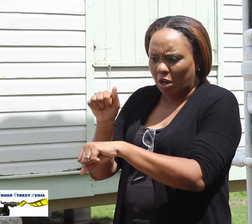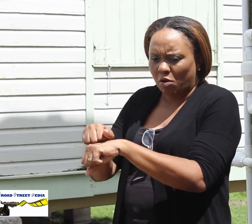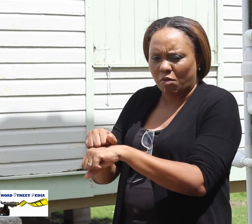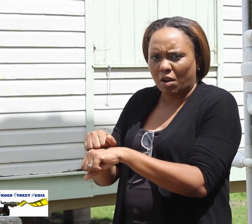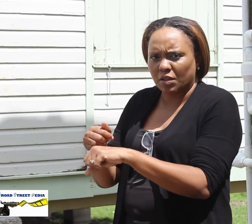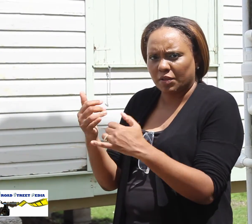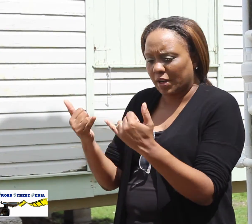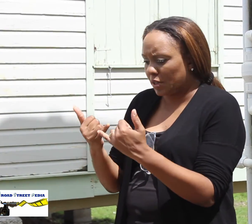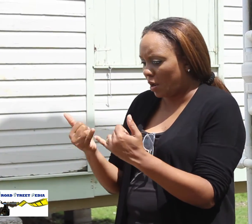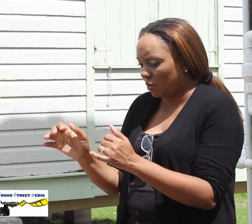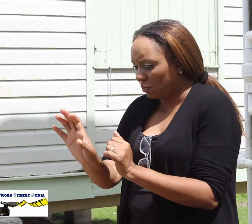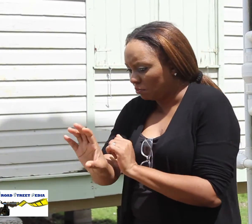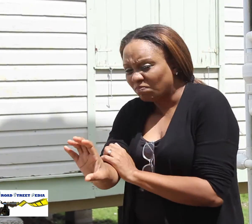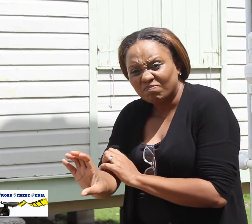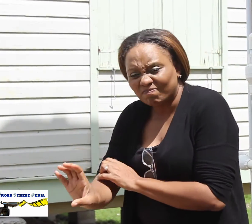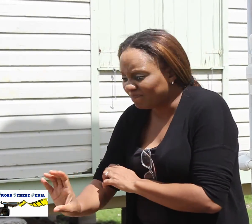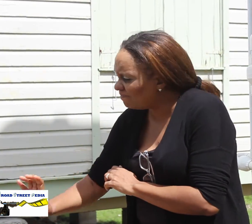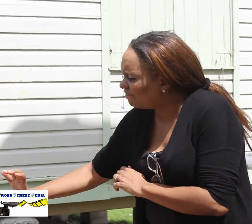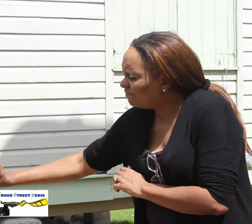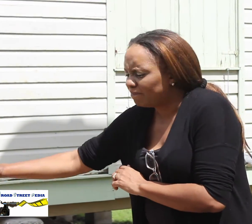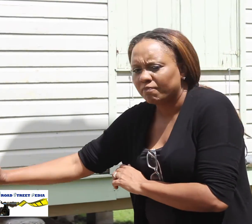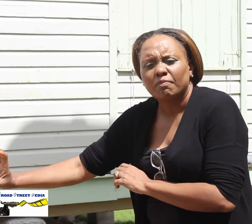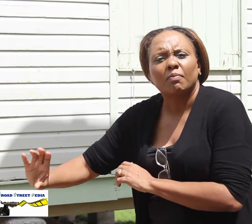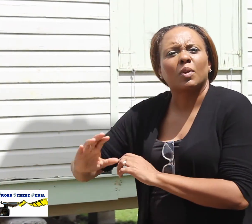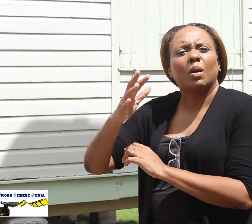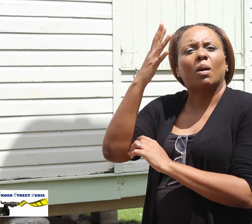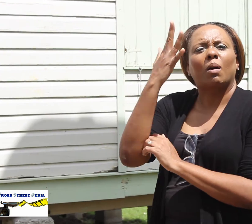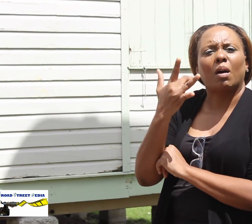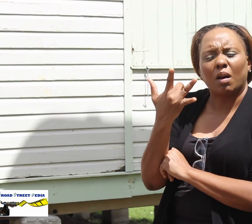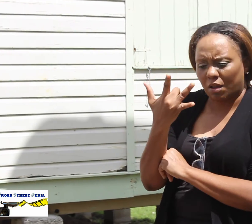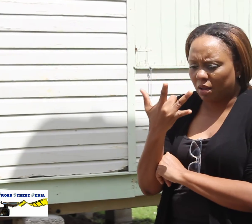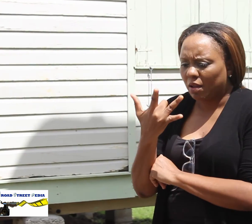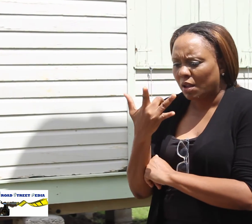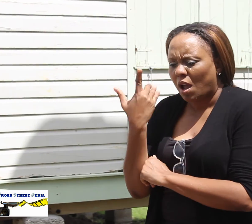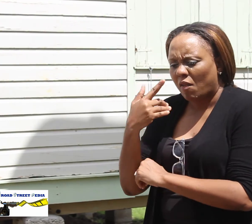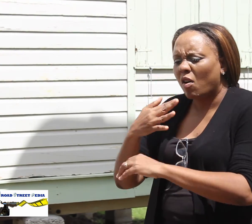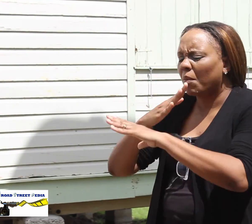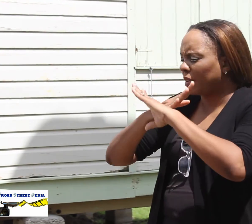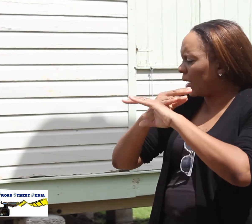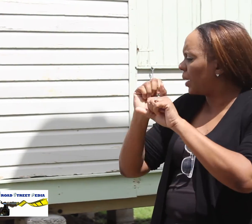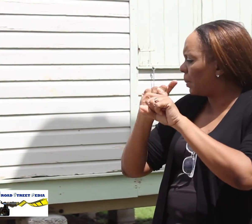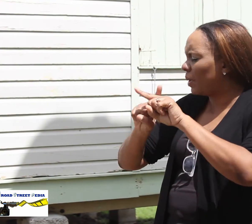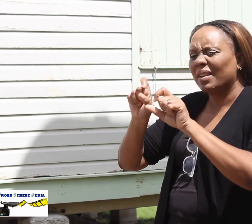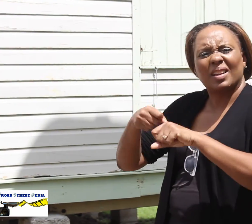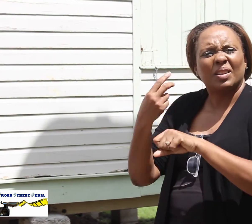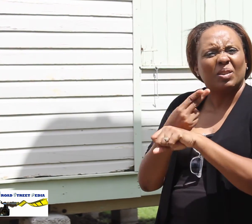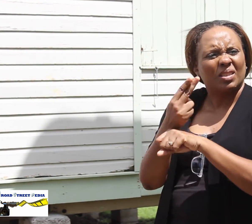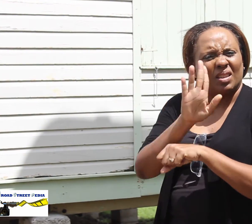Oh, yeah, you gotta move across a bit, yeah. Here's my food.